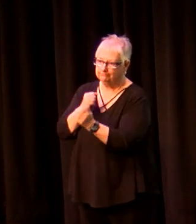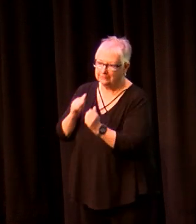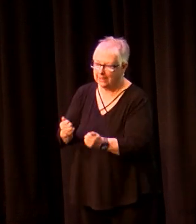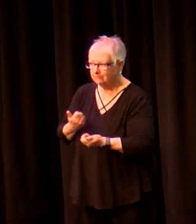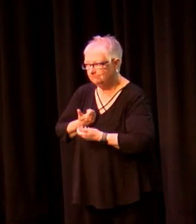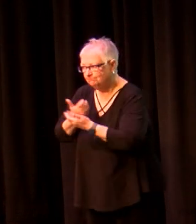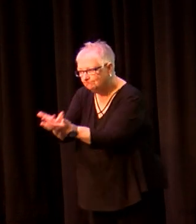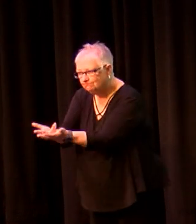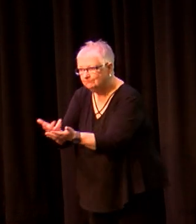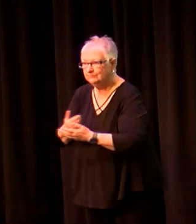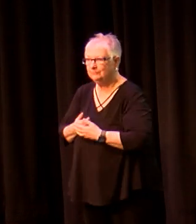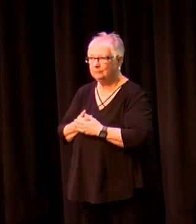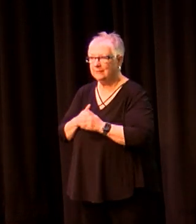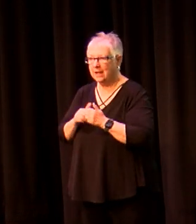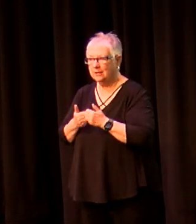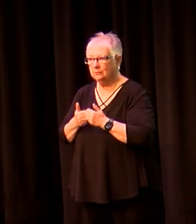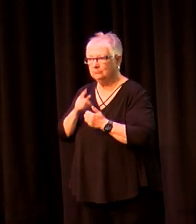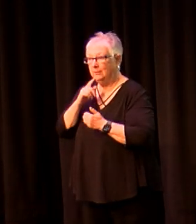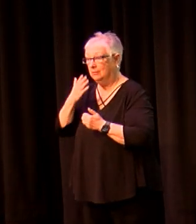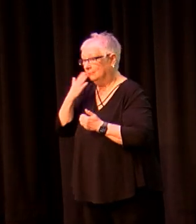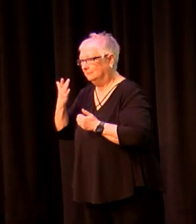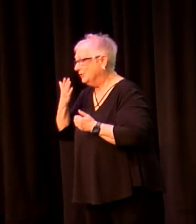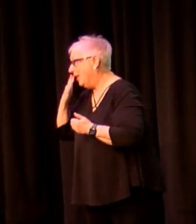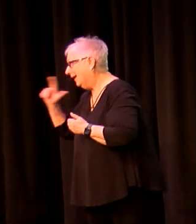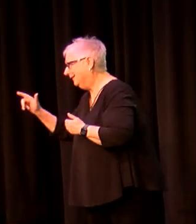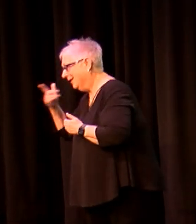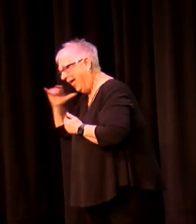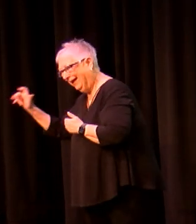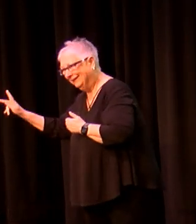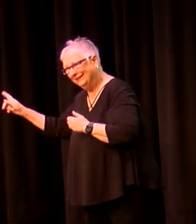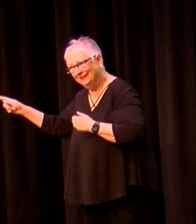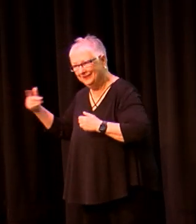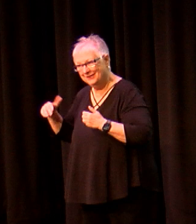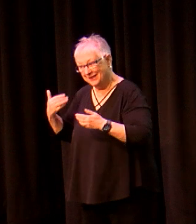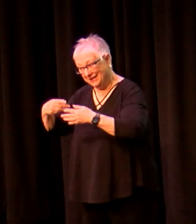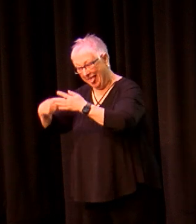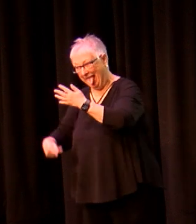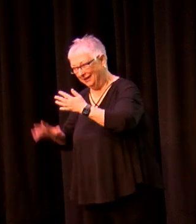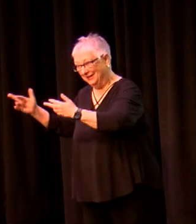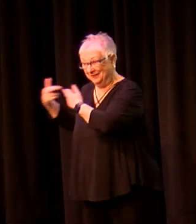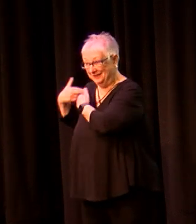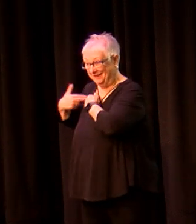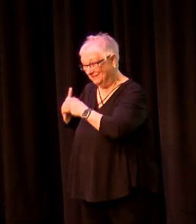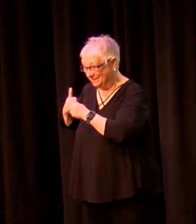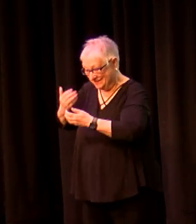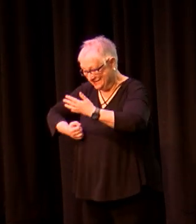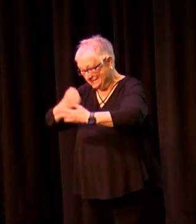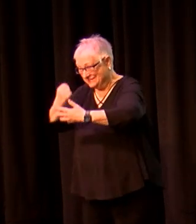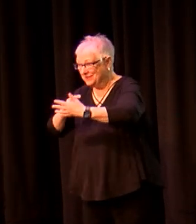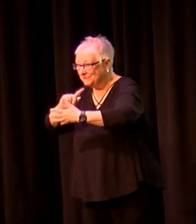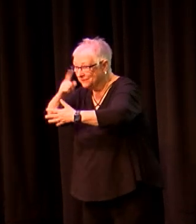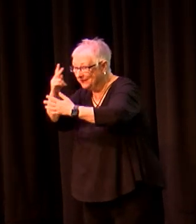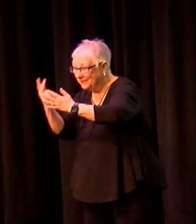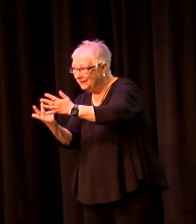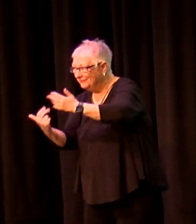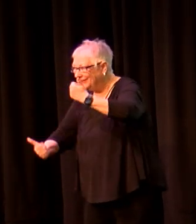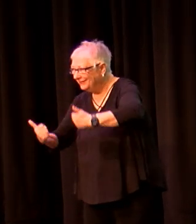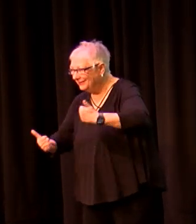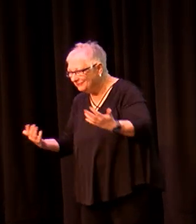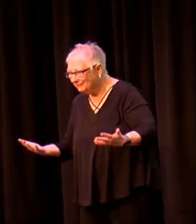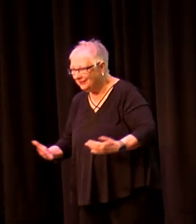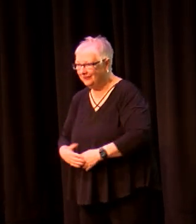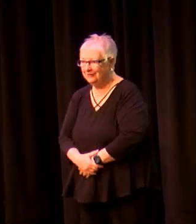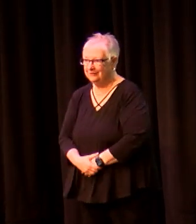you the best of luck in prioritizing all of these things we're asking for. My name is Chris McDowell. I'm the director of the Golden Mile